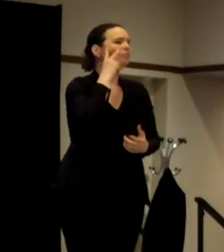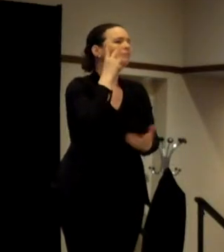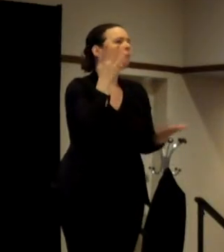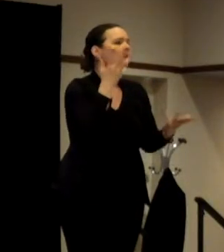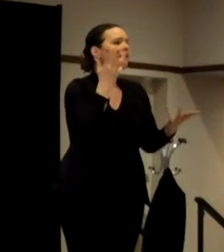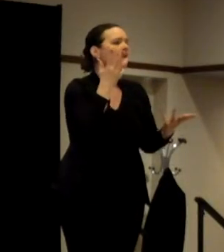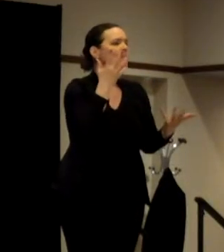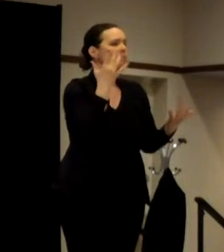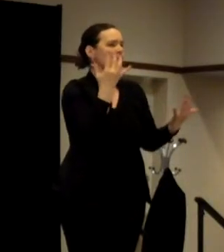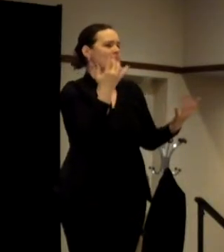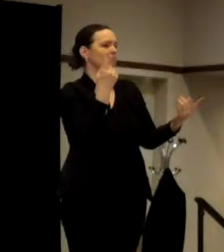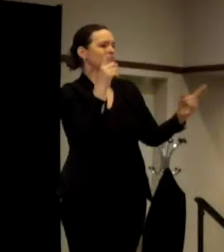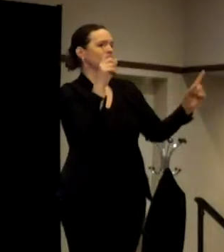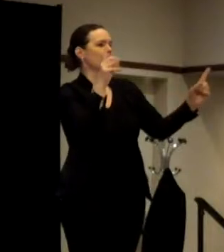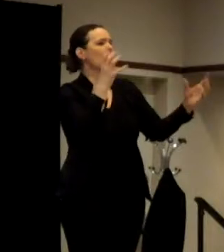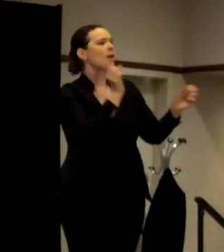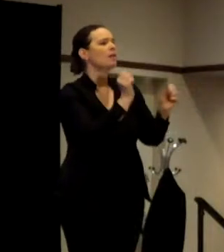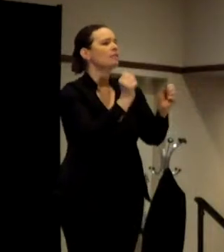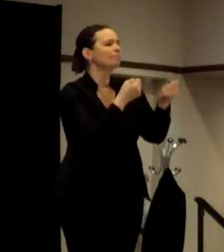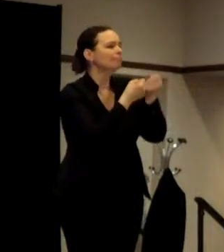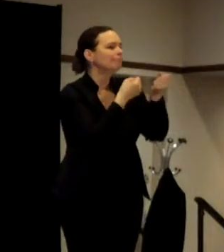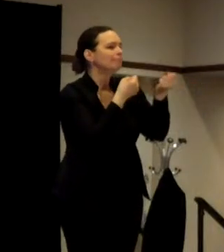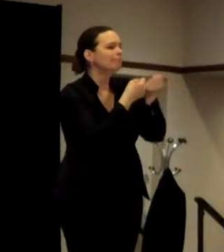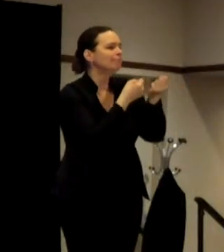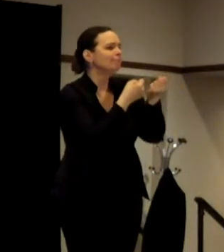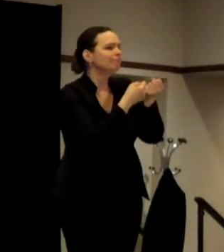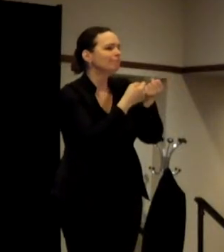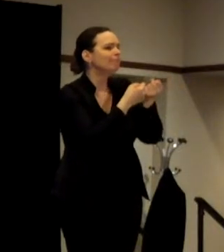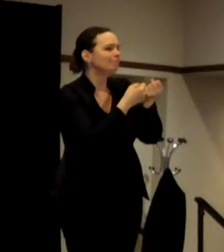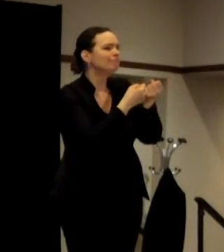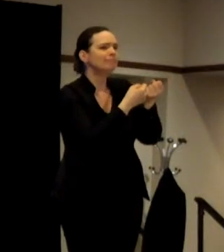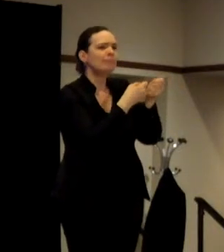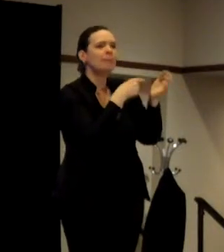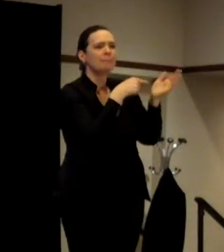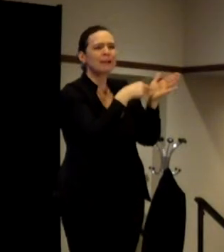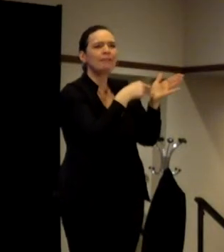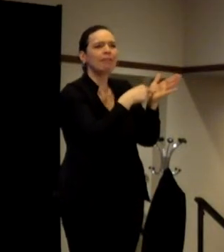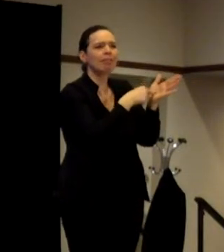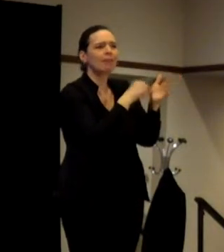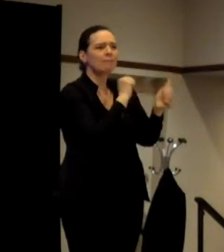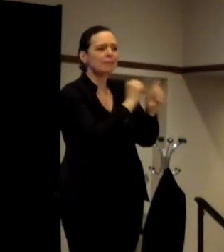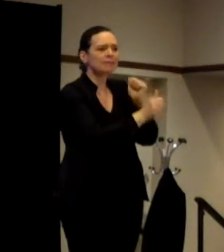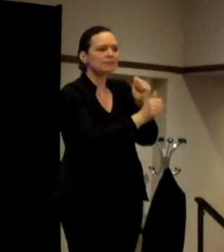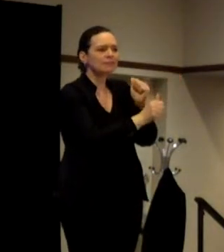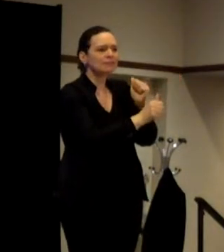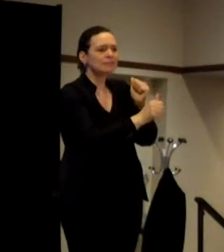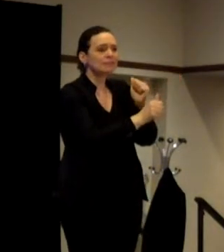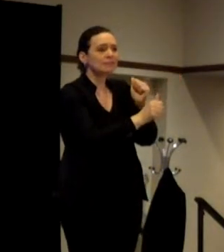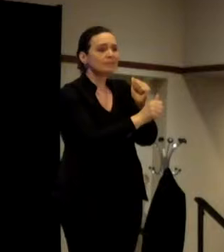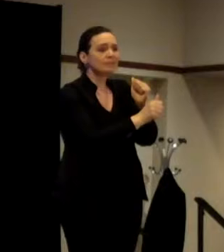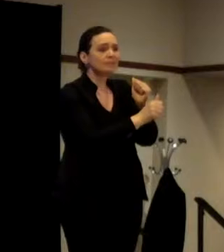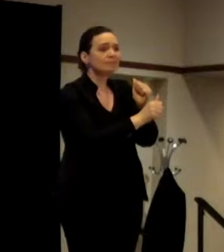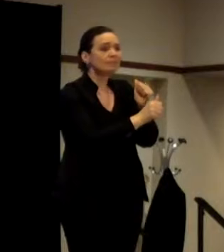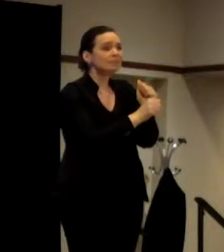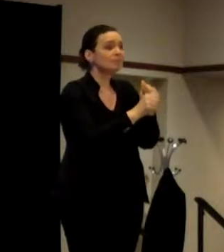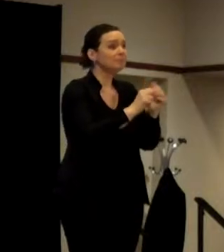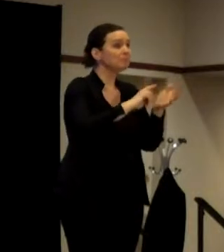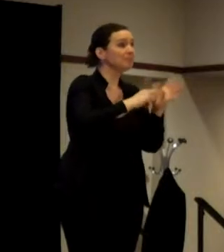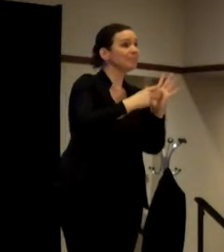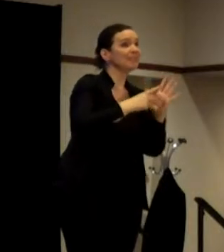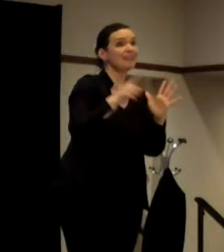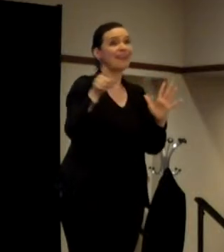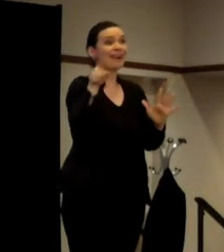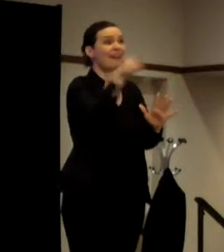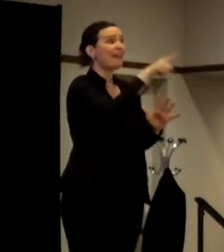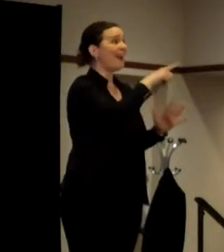do you support in it and weigh that against things. You're never going to support every single thing in a bill. But I haven't even read it, so